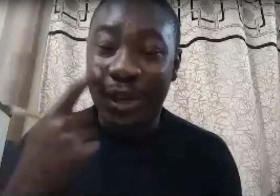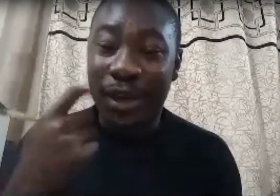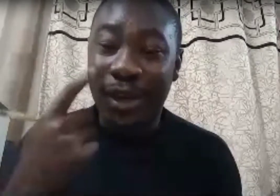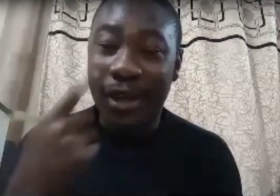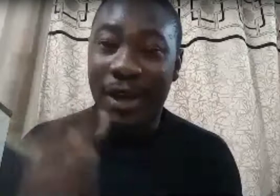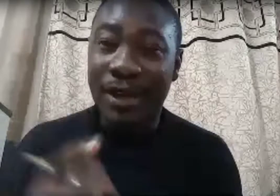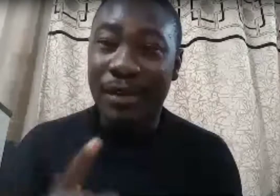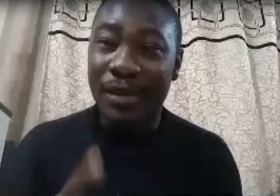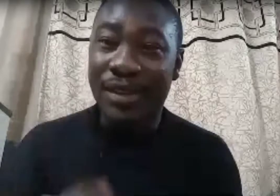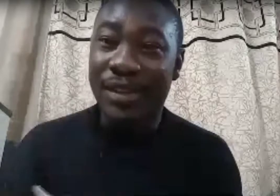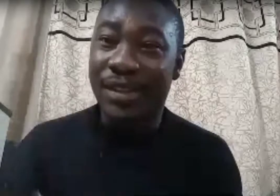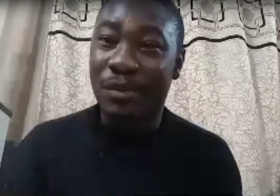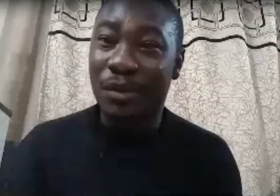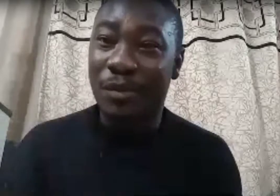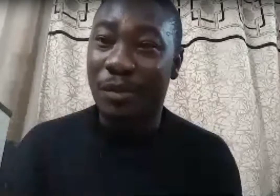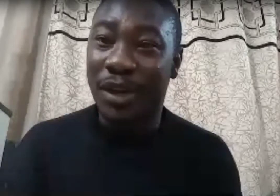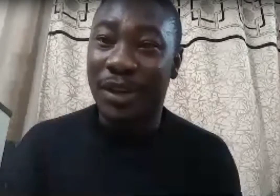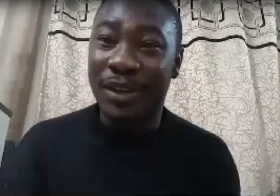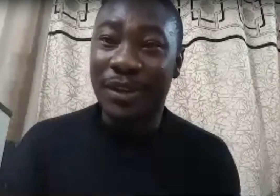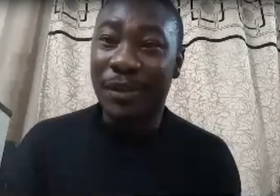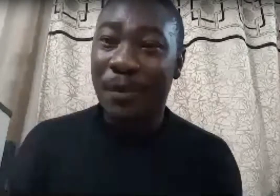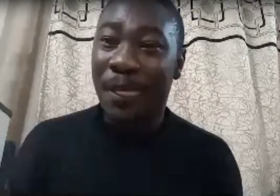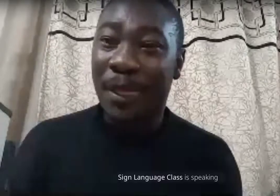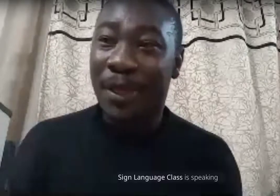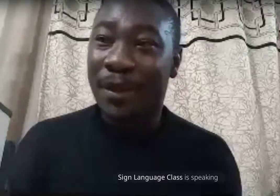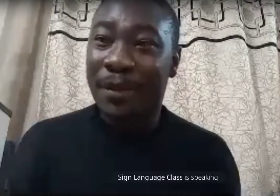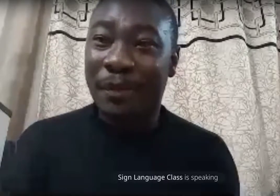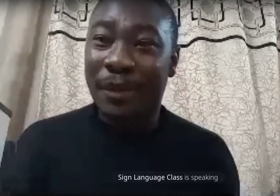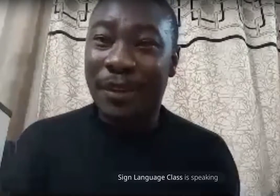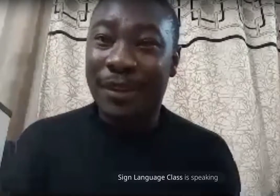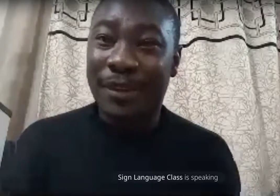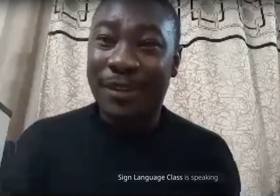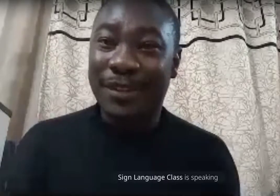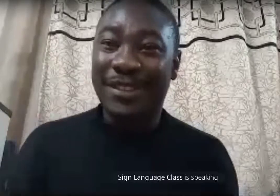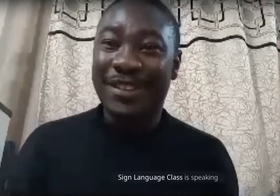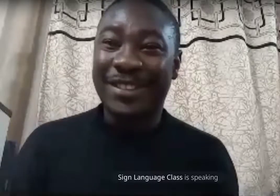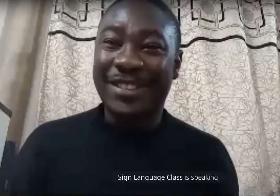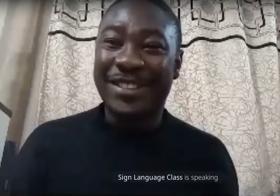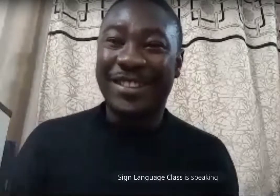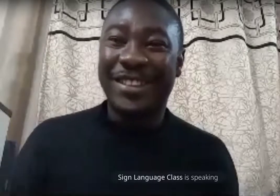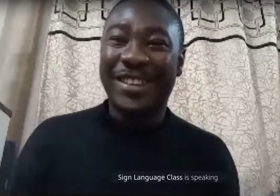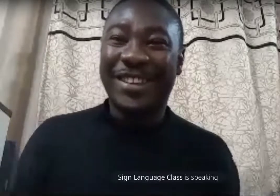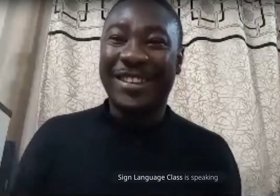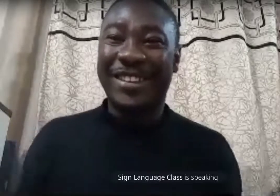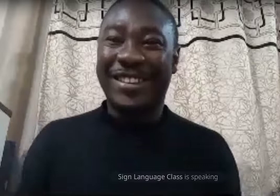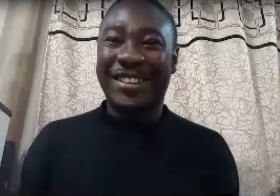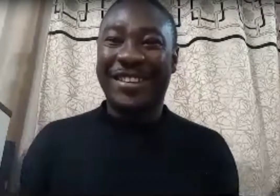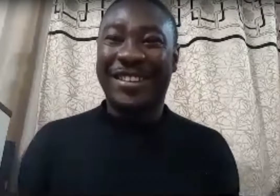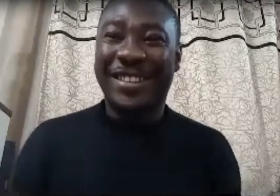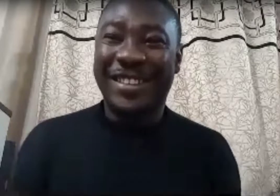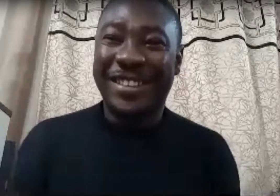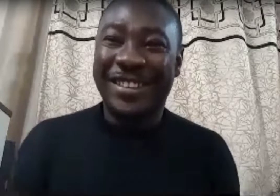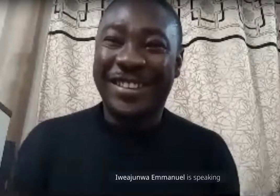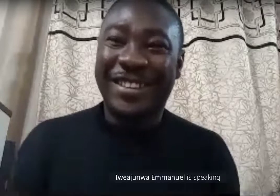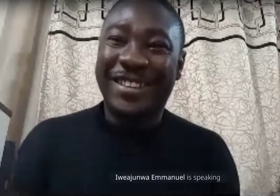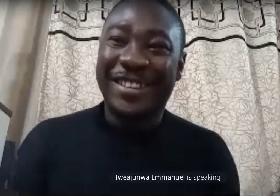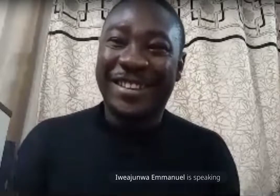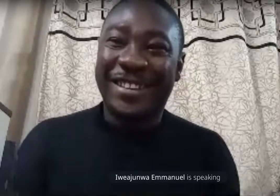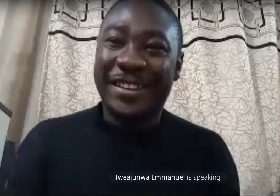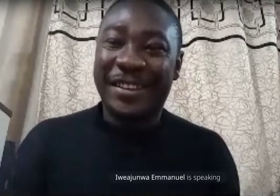for the point sign. Thank you. That's much easier. Thank you, everybody. Thank